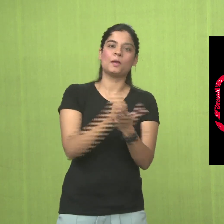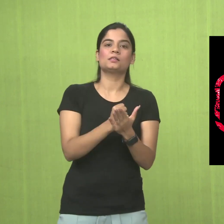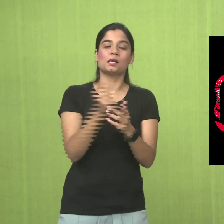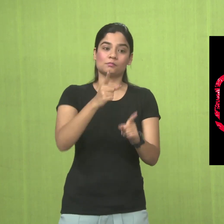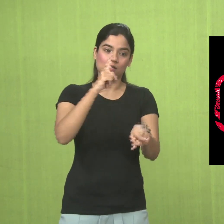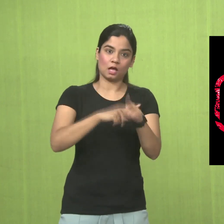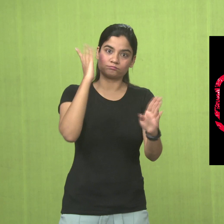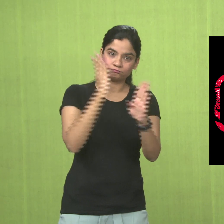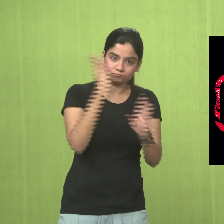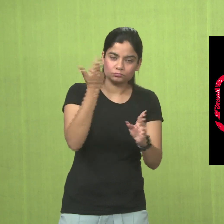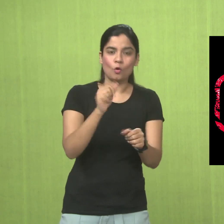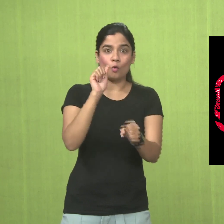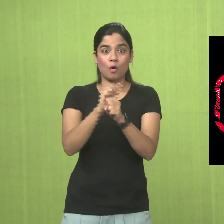compulsory, etc.